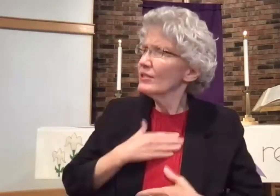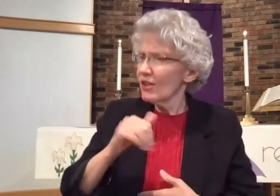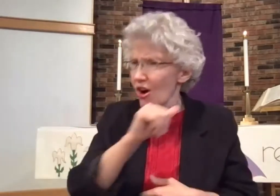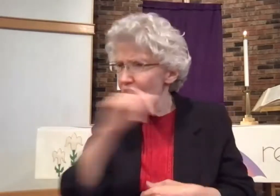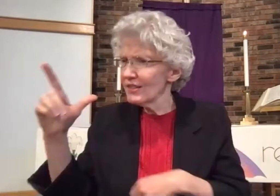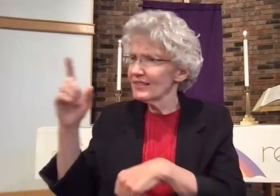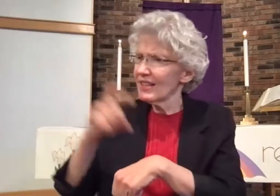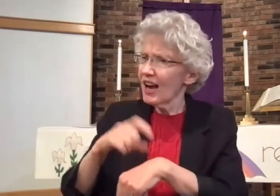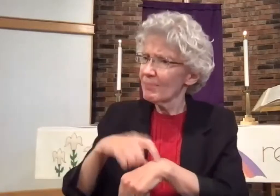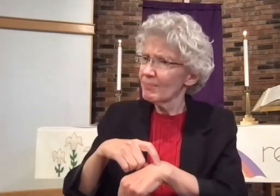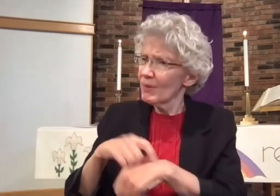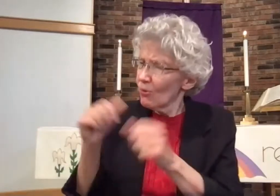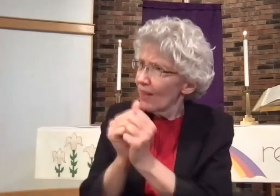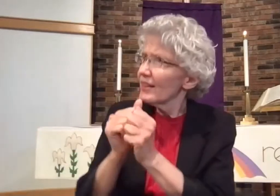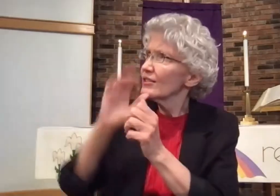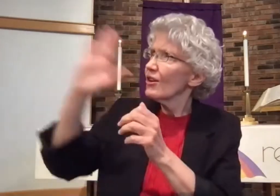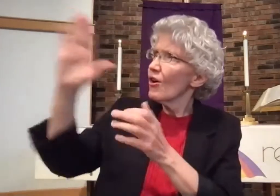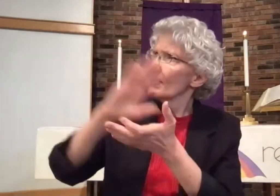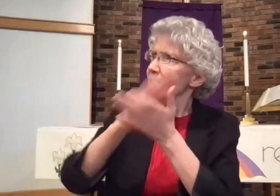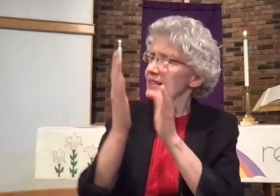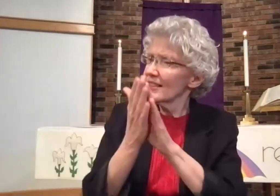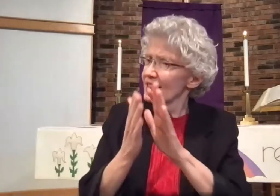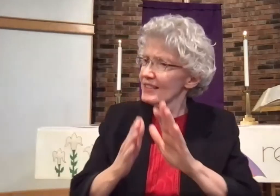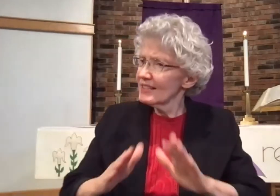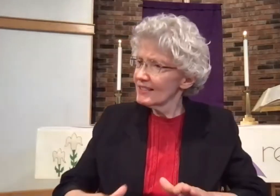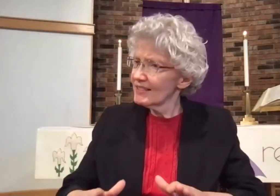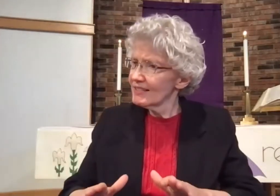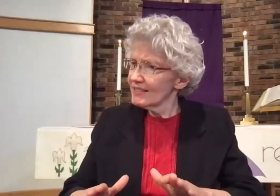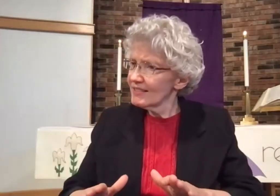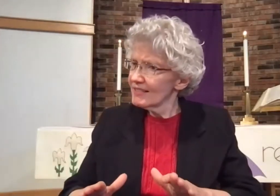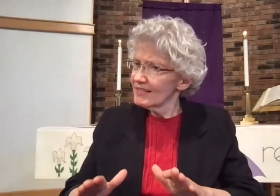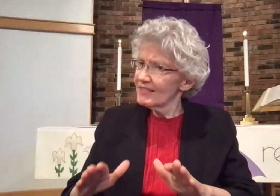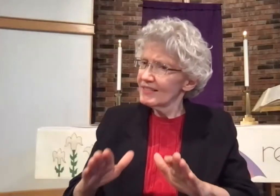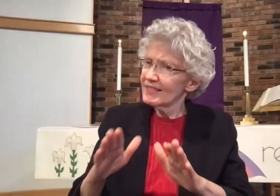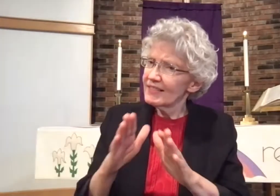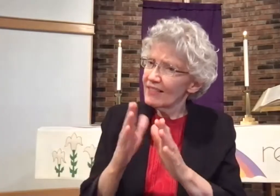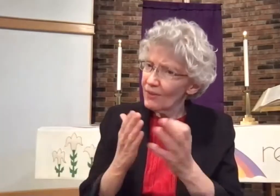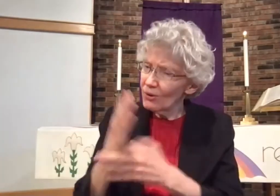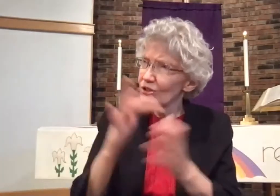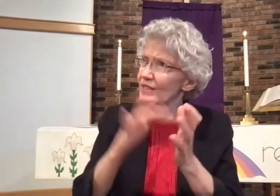and rejoice at all times in your peace. Through Jesus